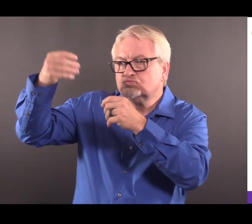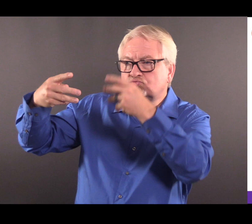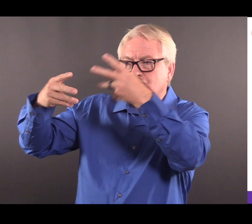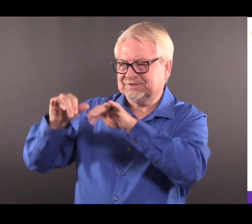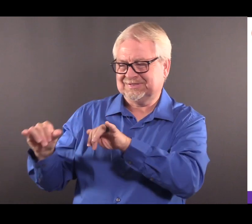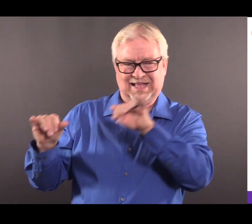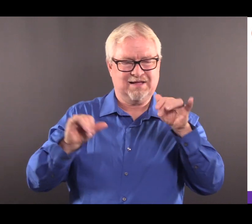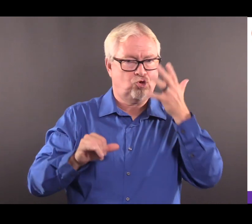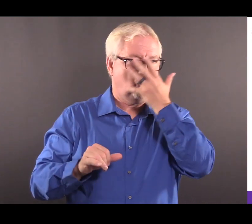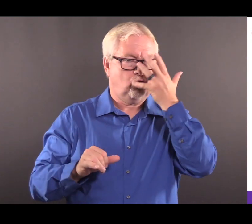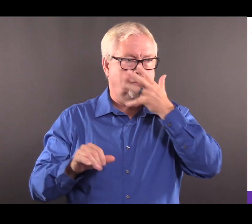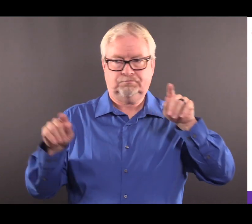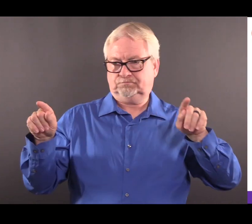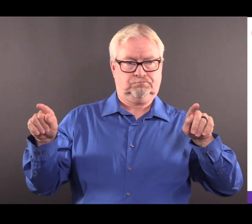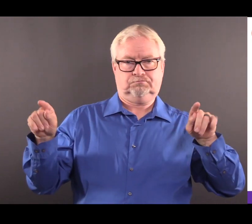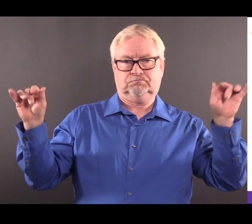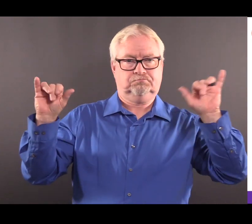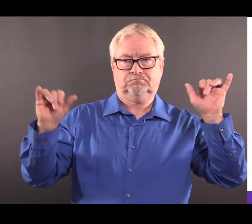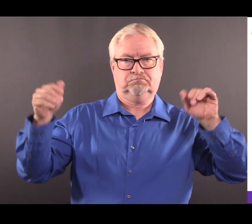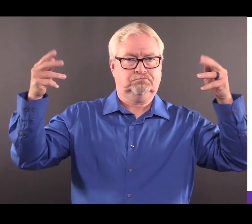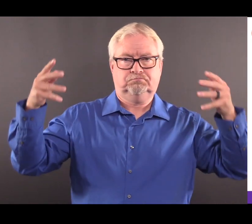with specific drop-down options.